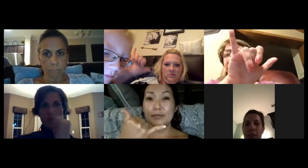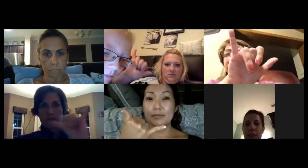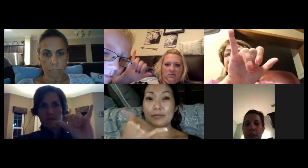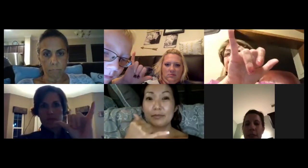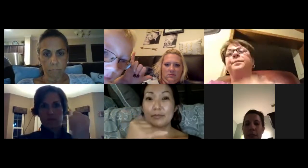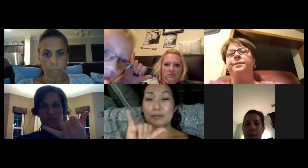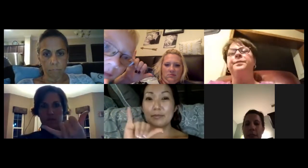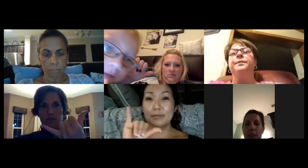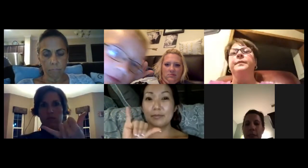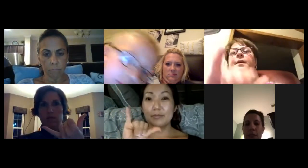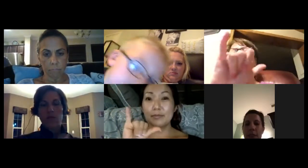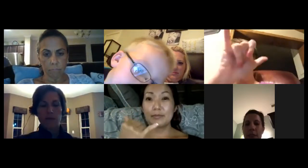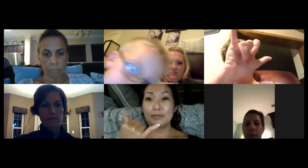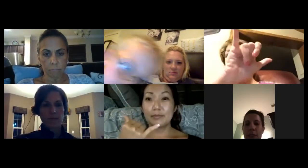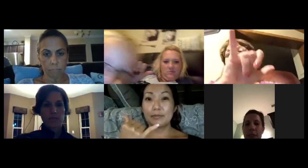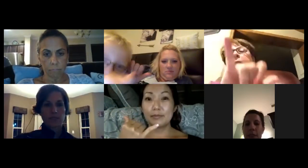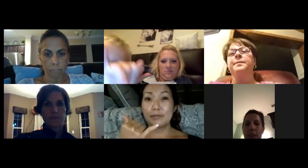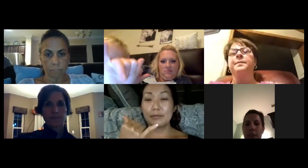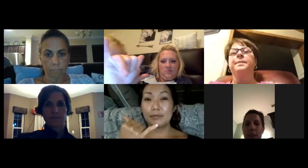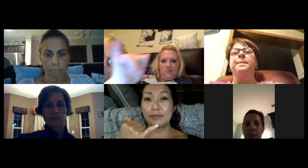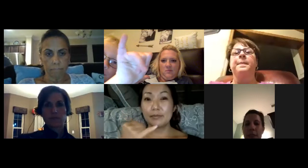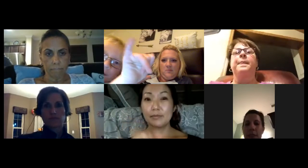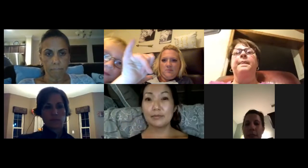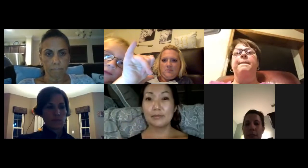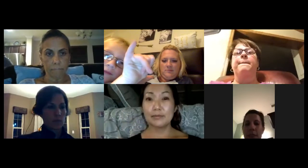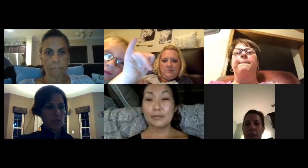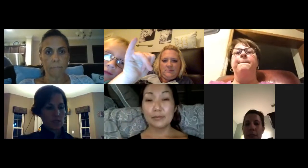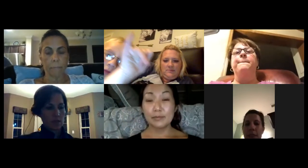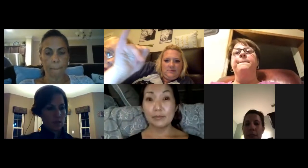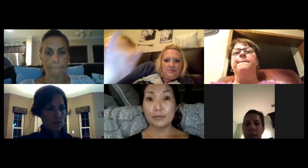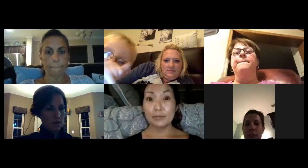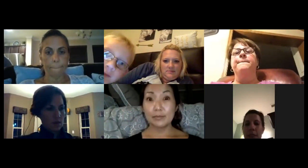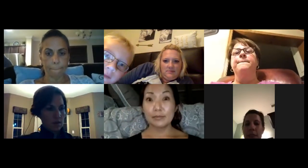Mm-hmm. Yep. Okay. Y. Thanks. Mm-hmm.